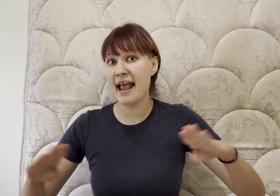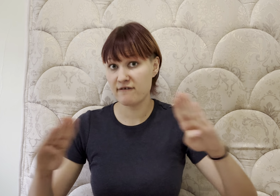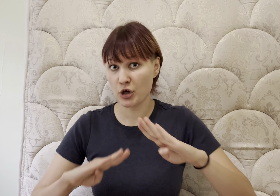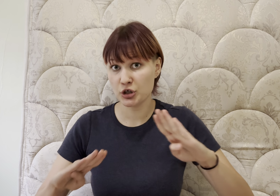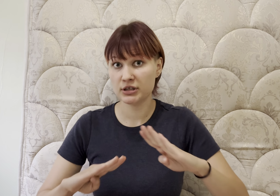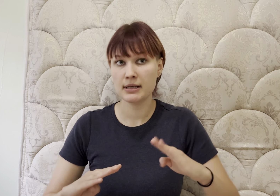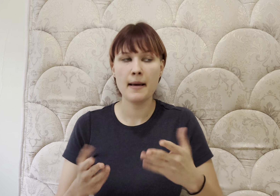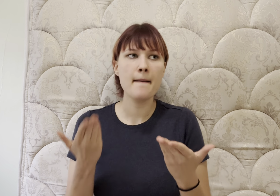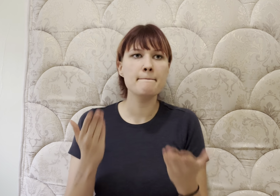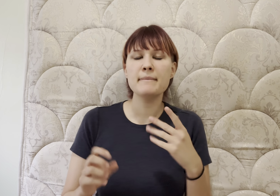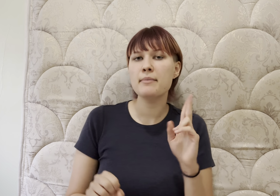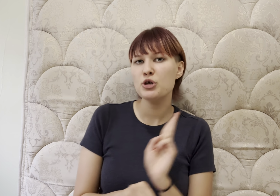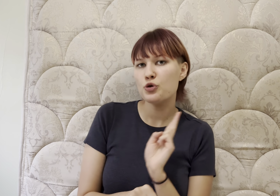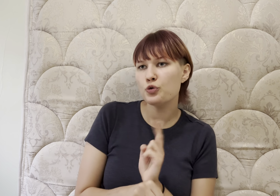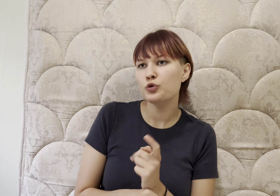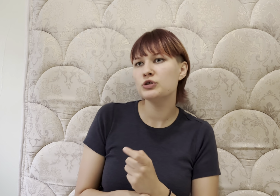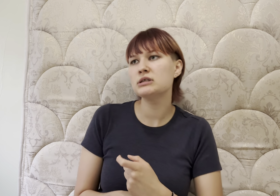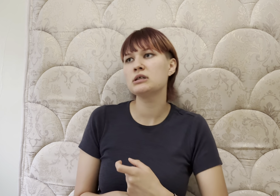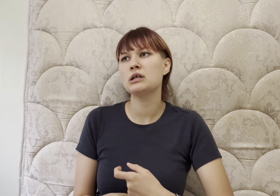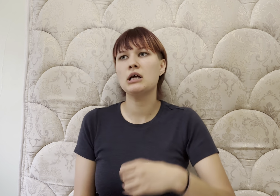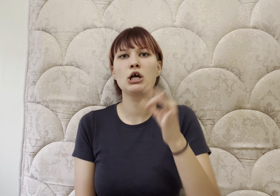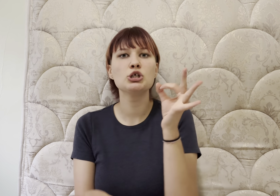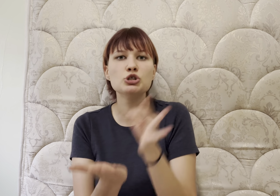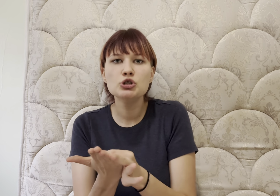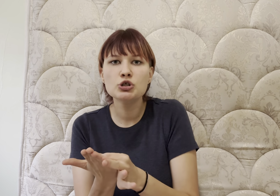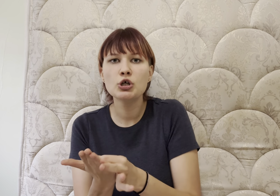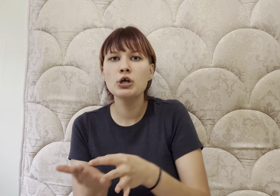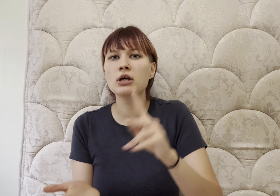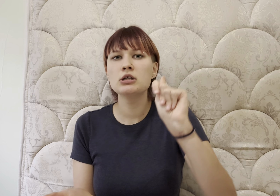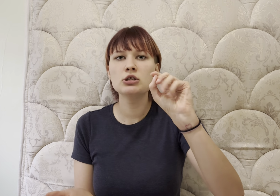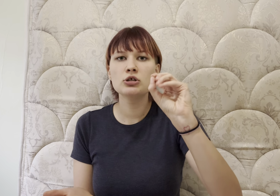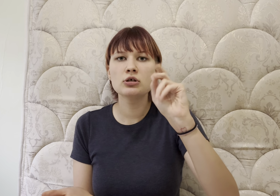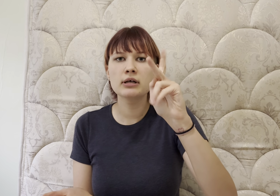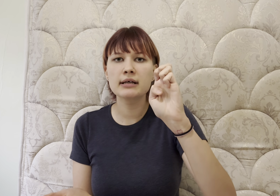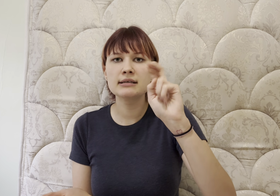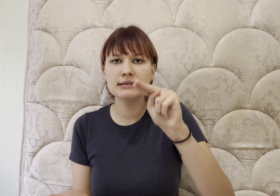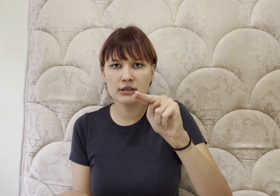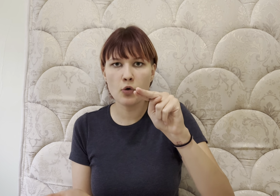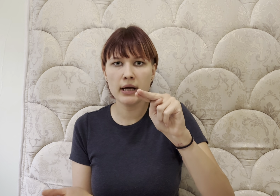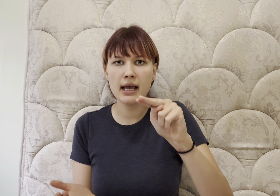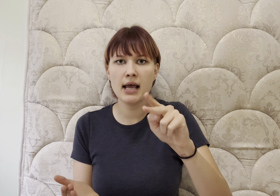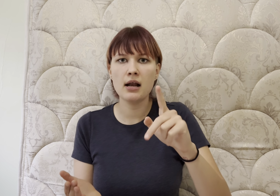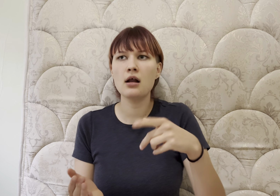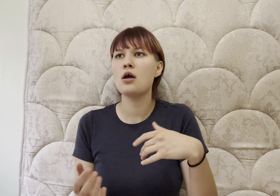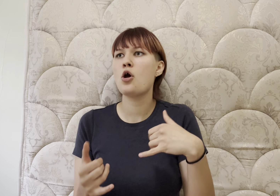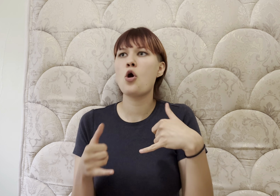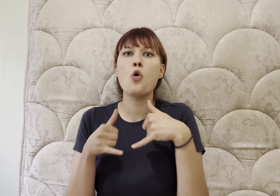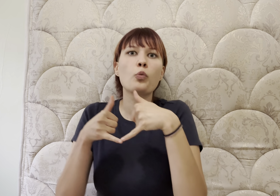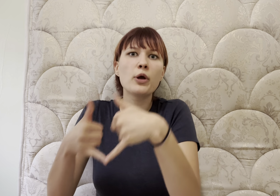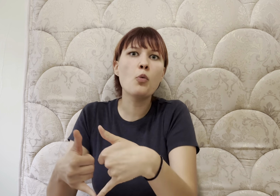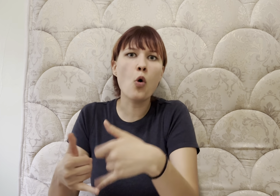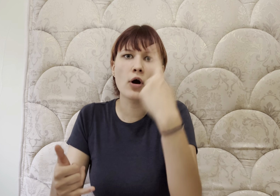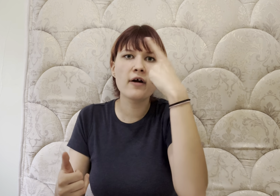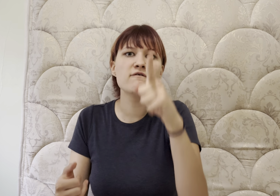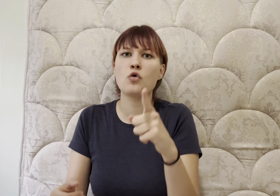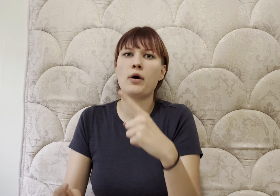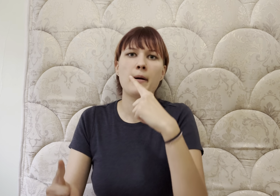does something that you want and you want that behavior to be repeated in the future, then what do you do with behaviorism?